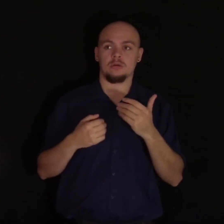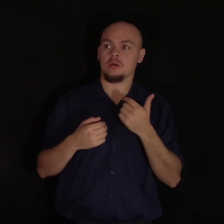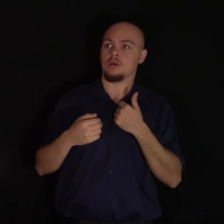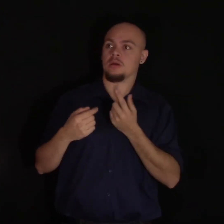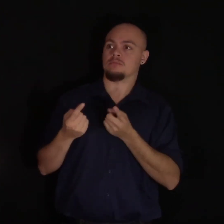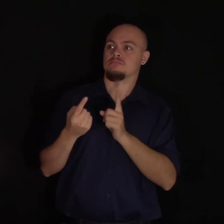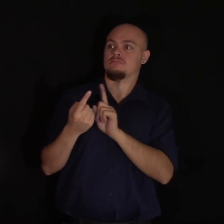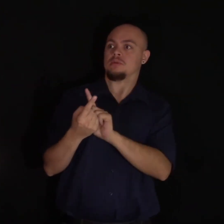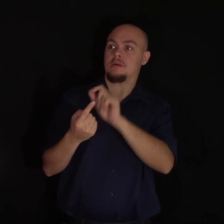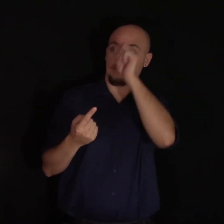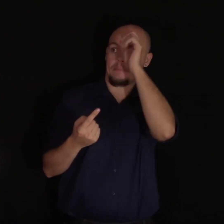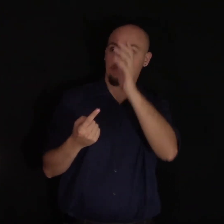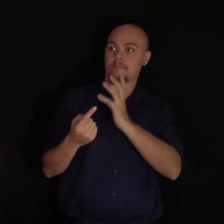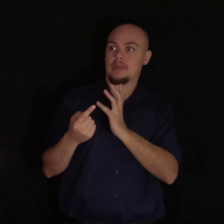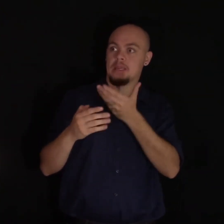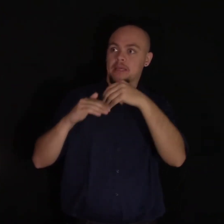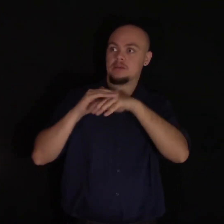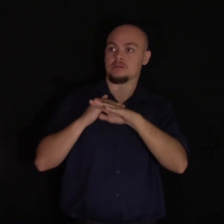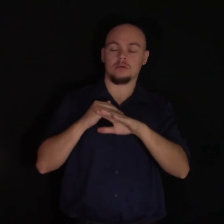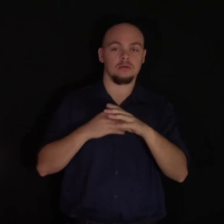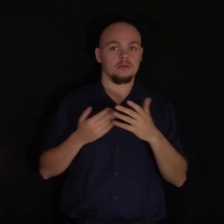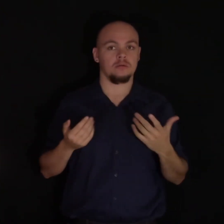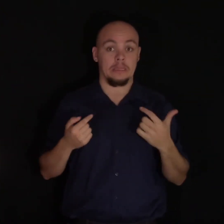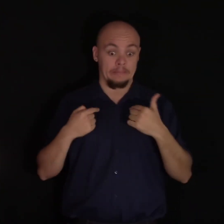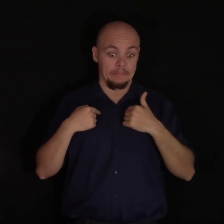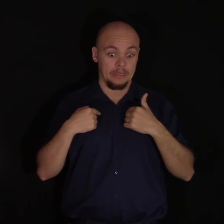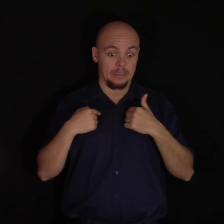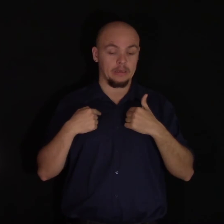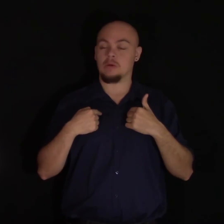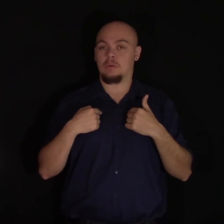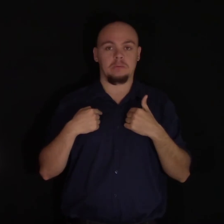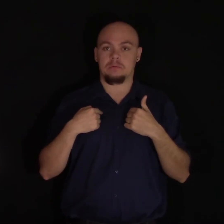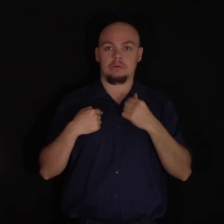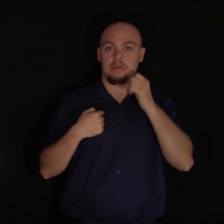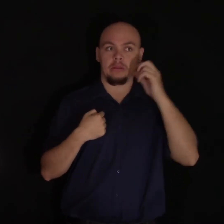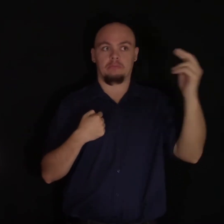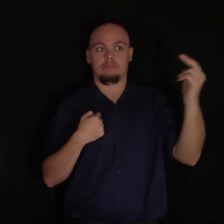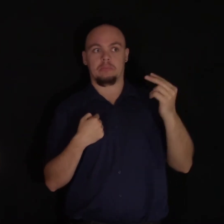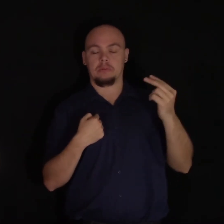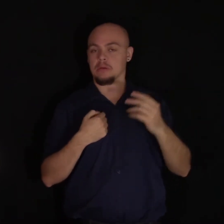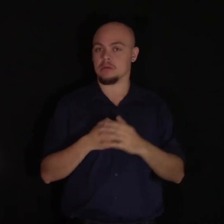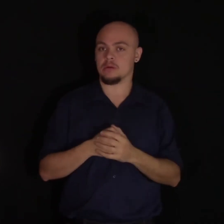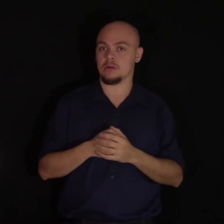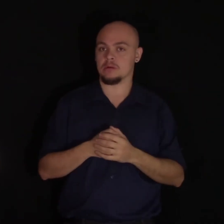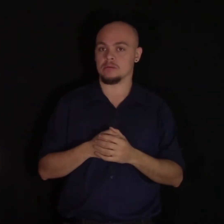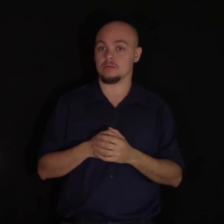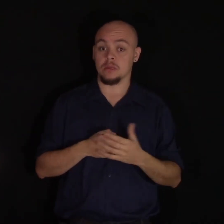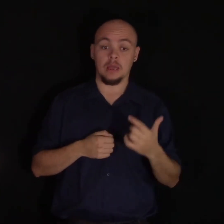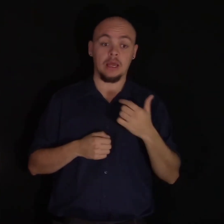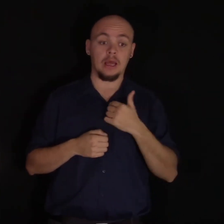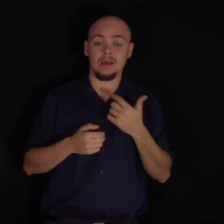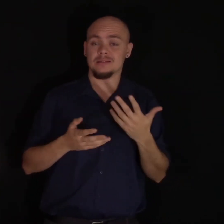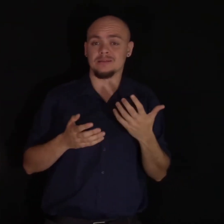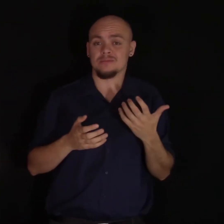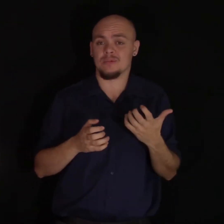public restrooms. They weren't used to seeing someone like me. I had to come up with a strategy so that I could just pee in